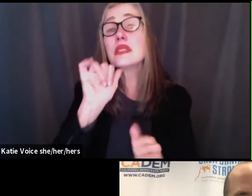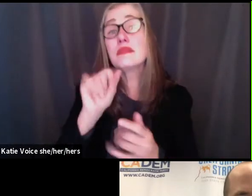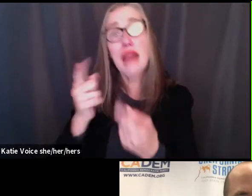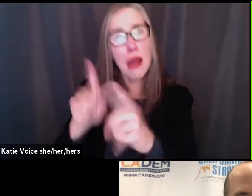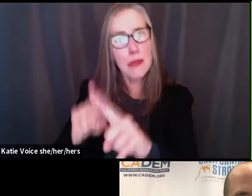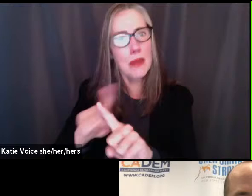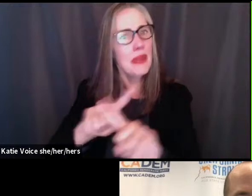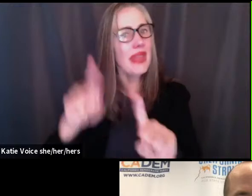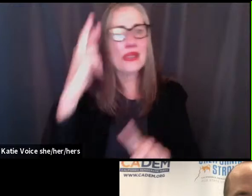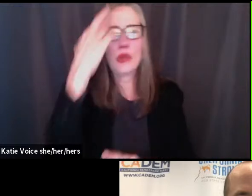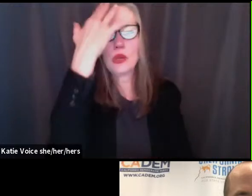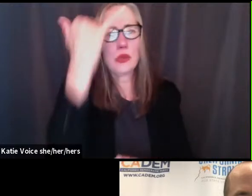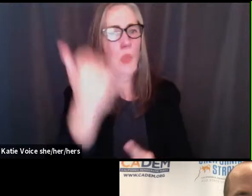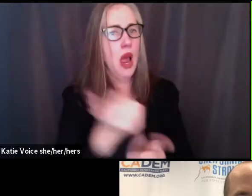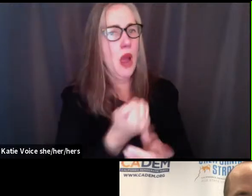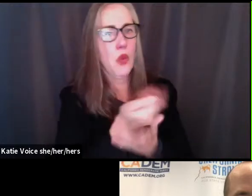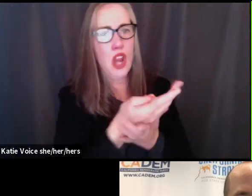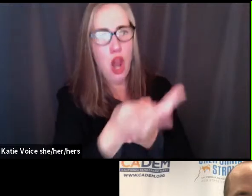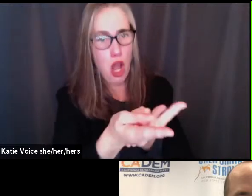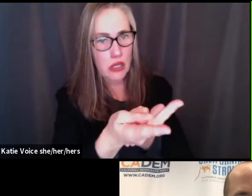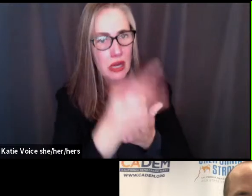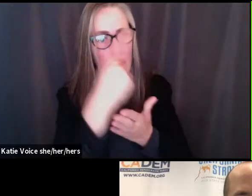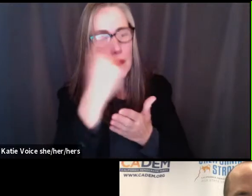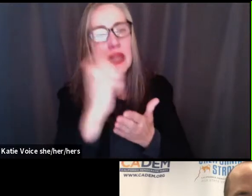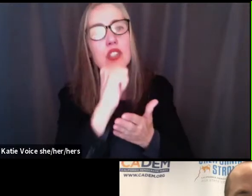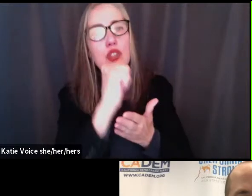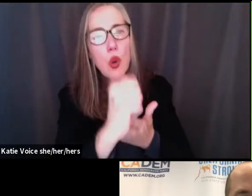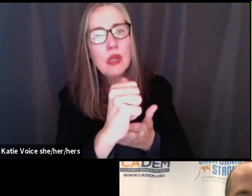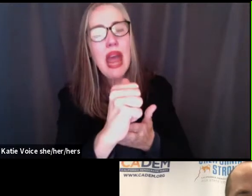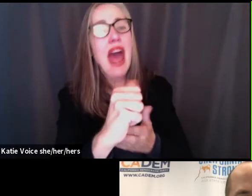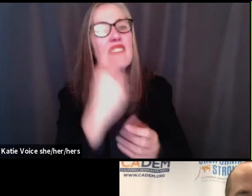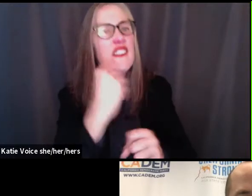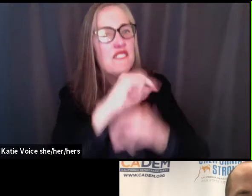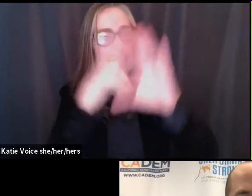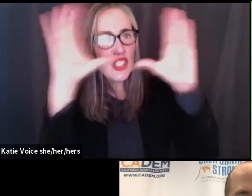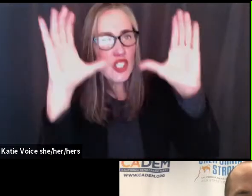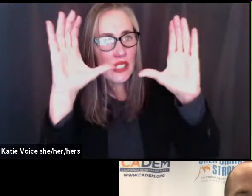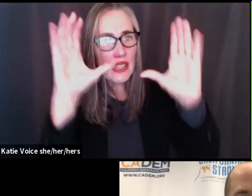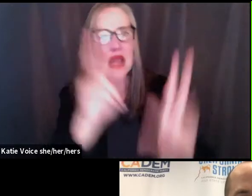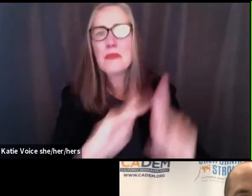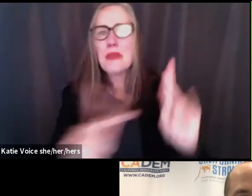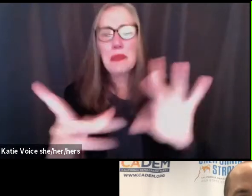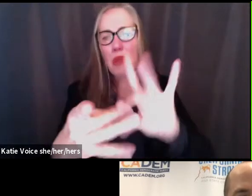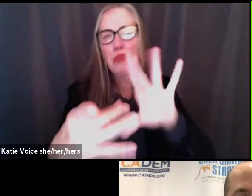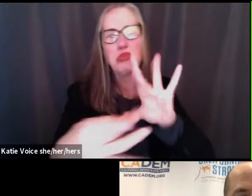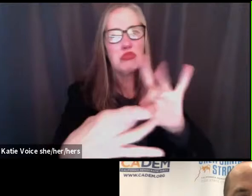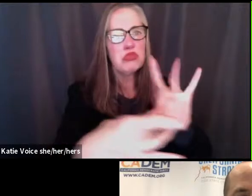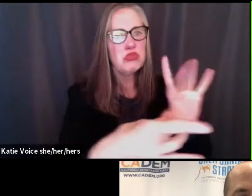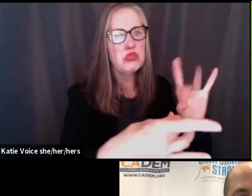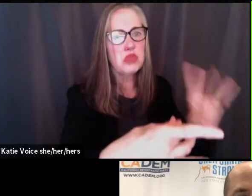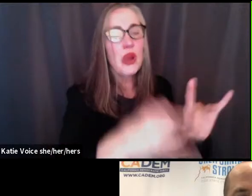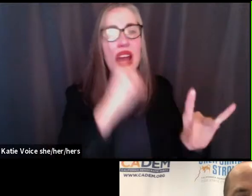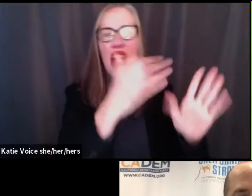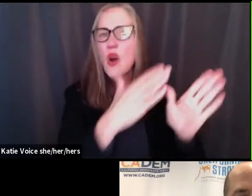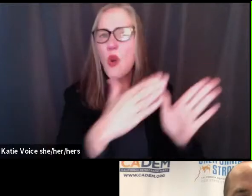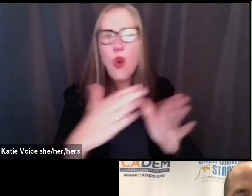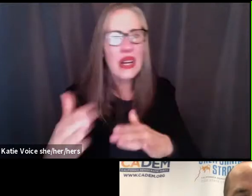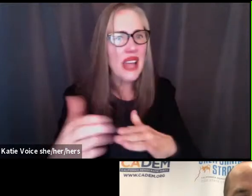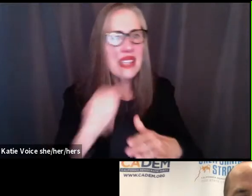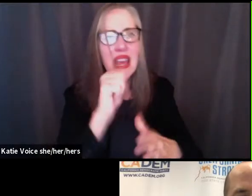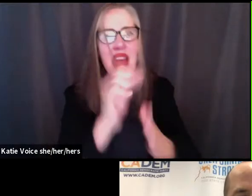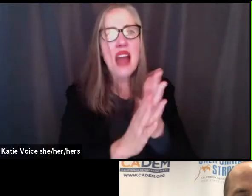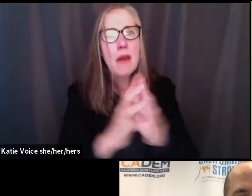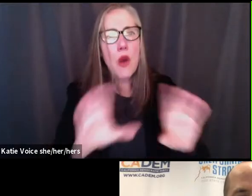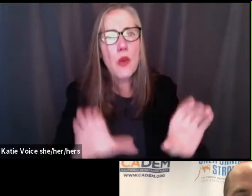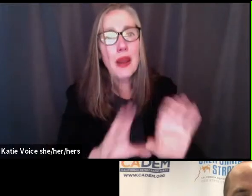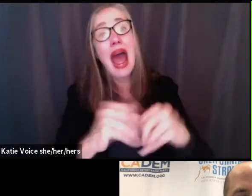lost. We lost because we did not have vision, because we did not connect with the people. We did not organize and mobilize the way